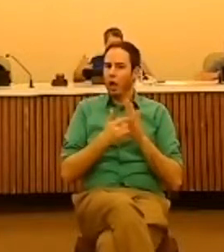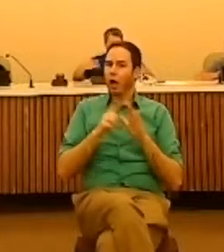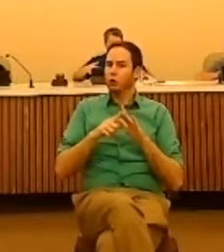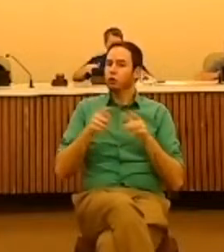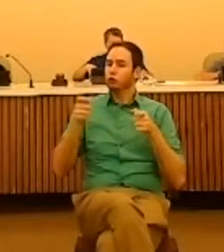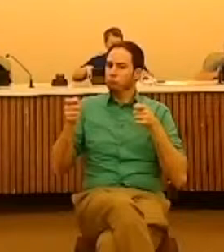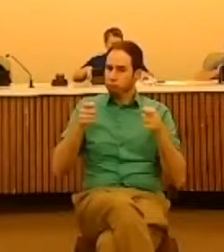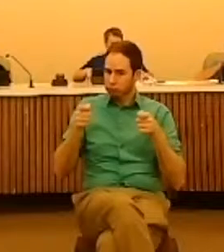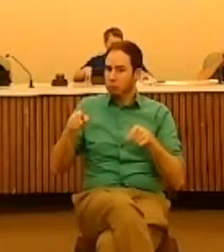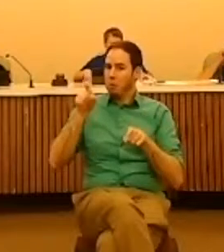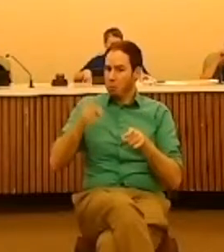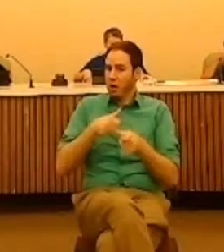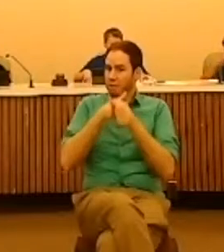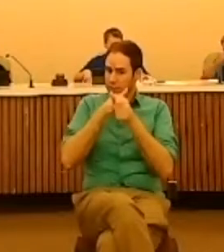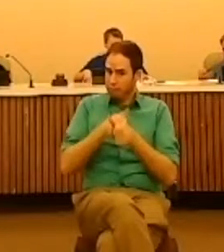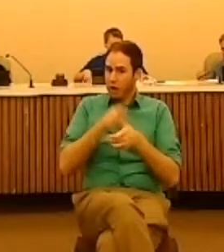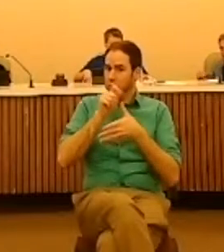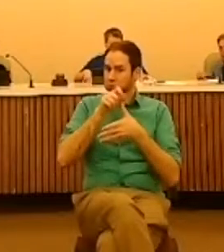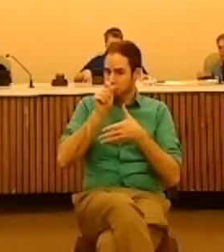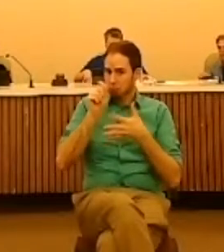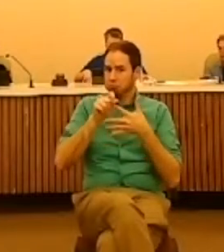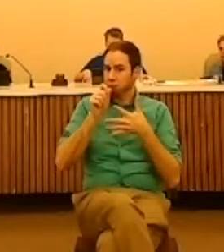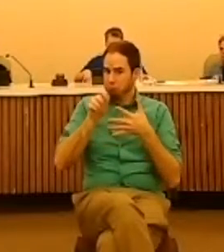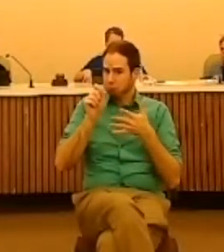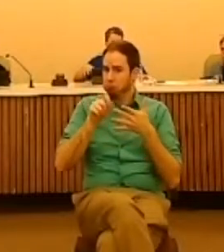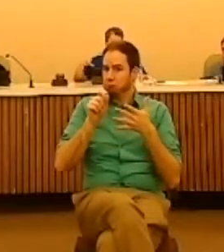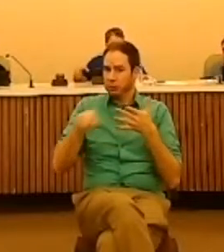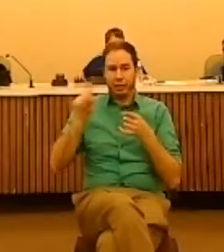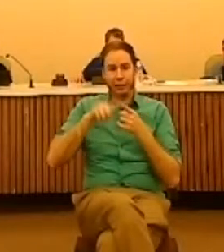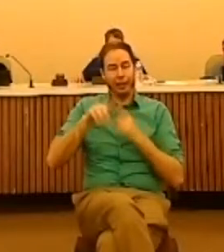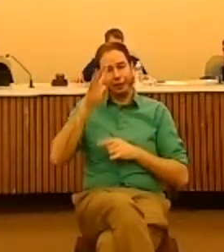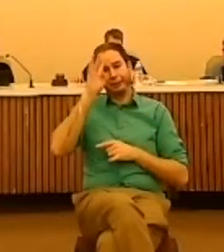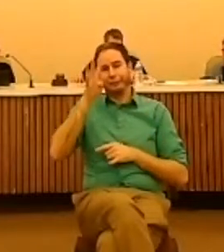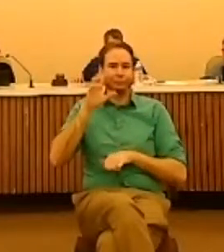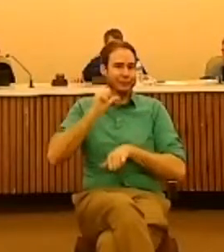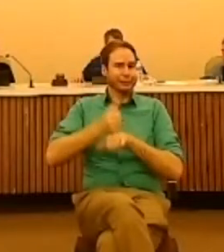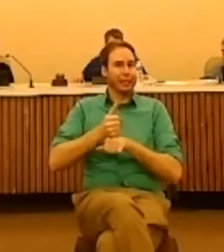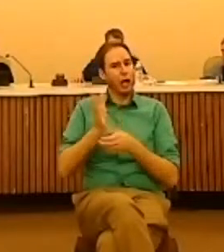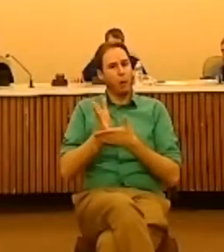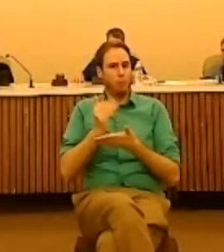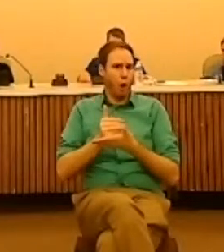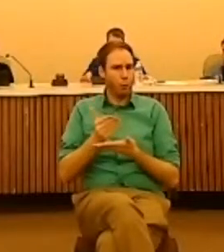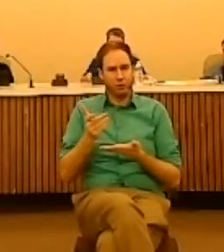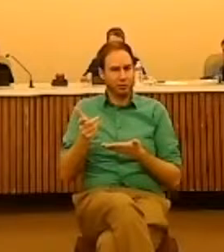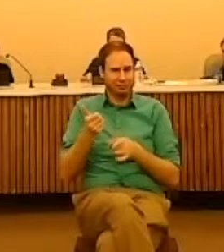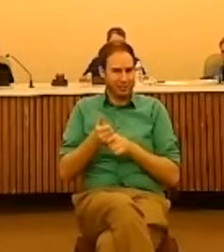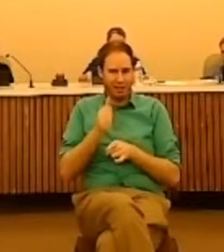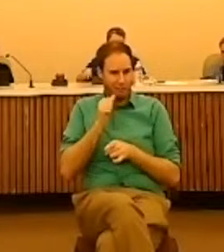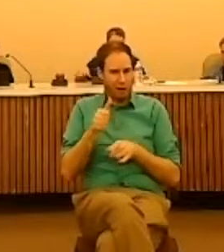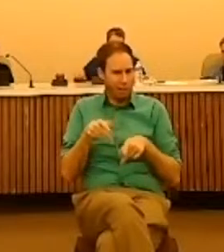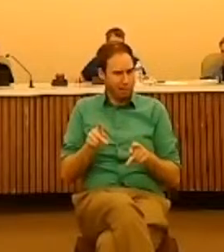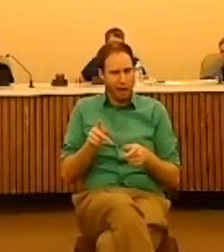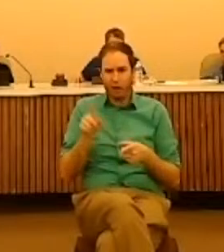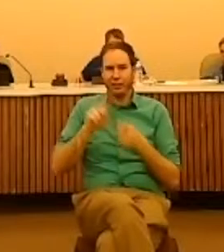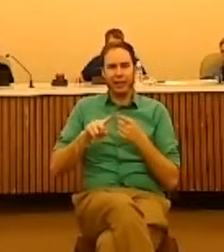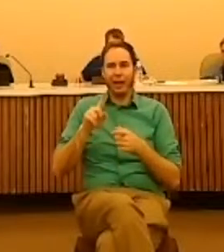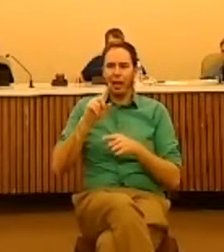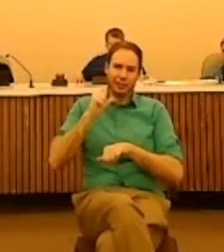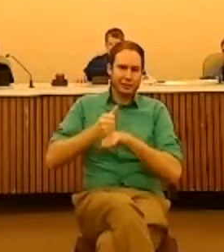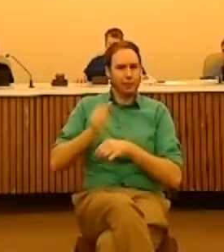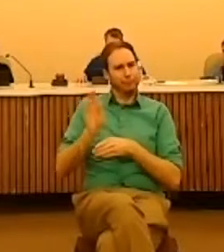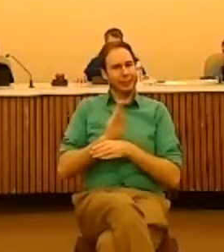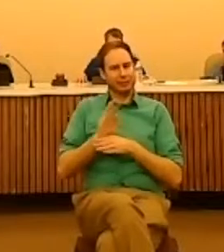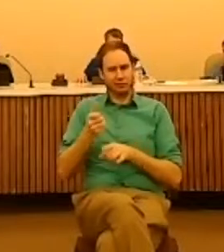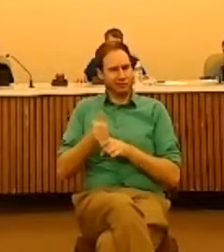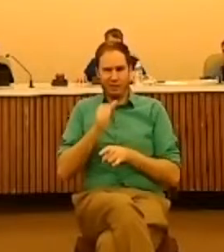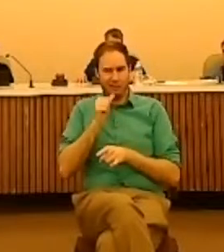to do it within those confines. They can't put up apartments back here because it's not zoned for that. They can't put commercial business back here